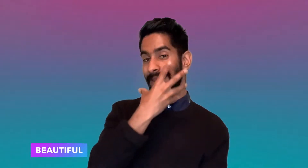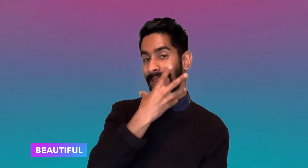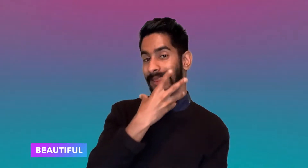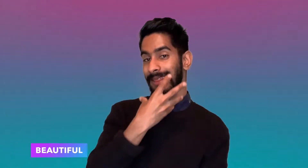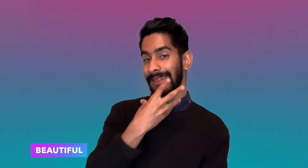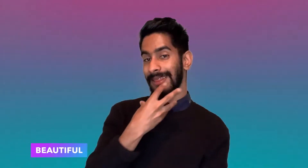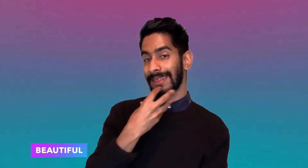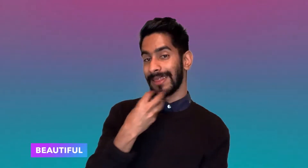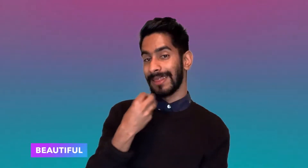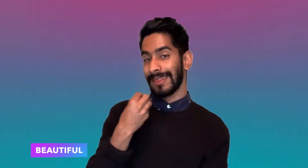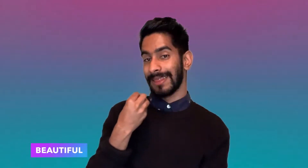Beautiful.